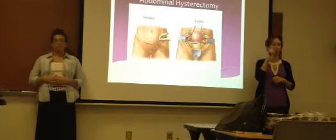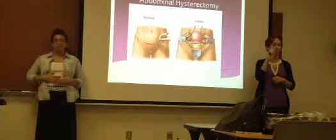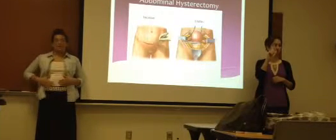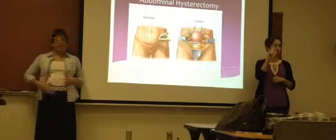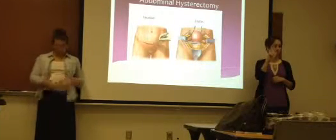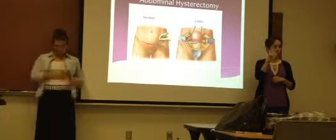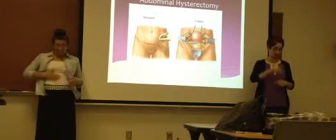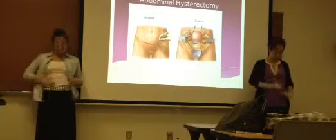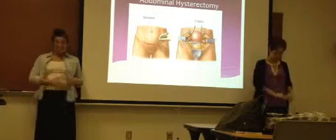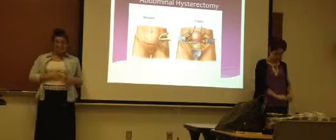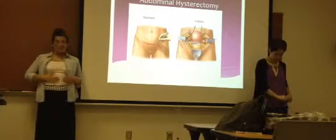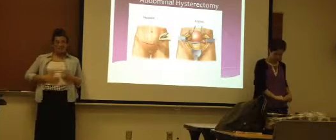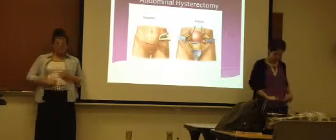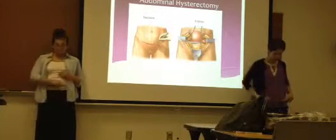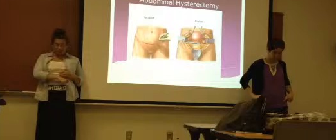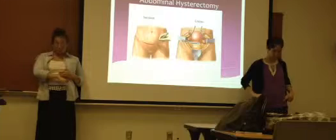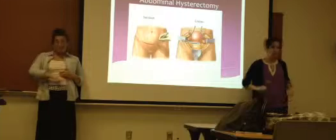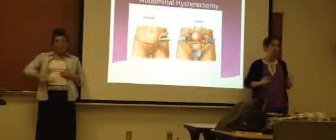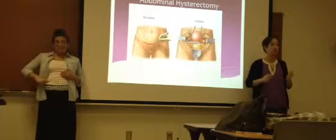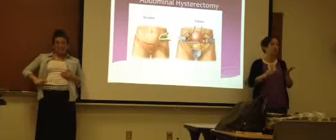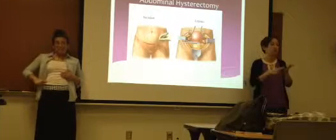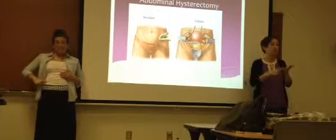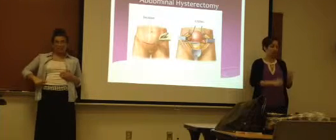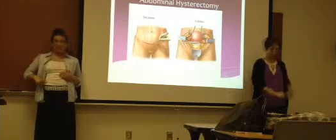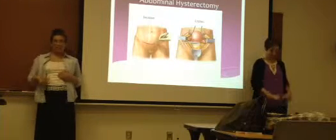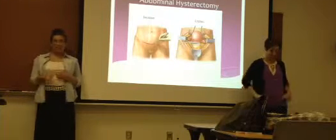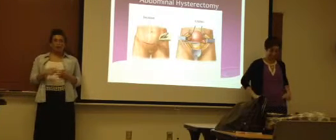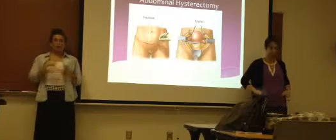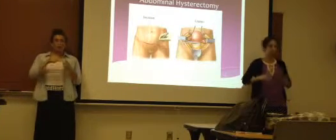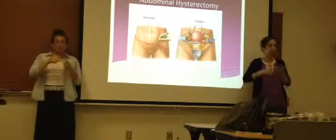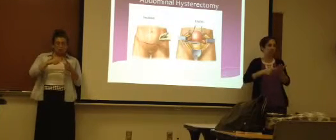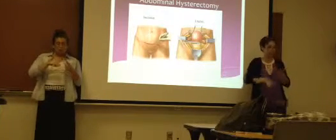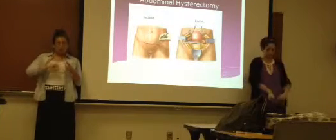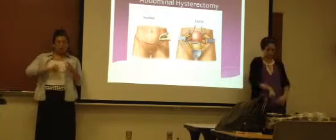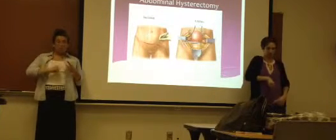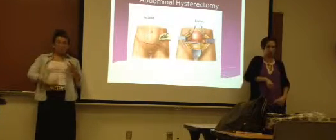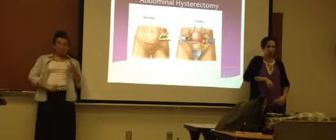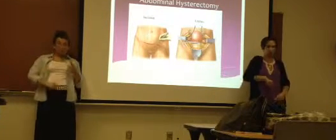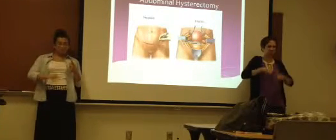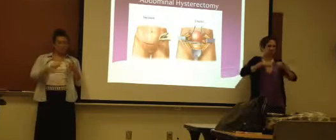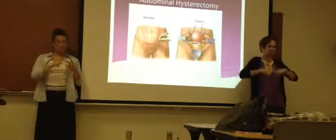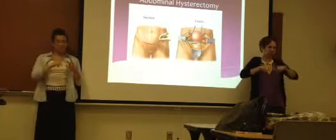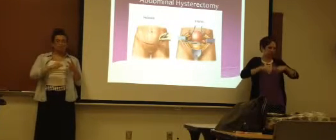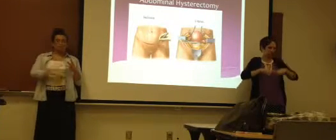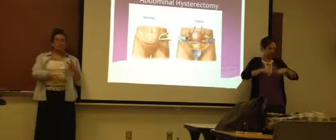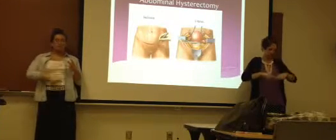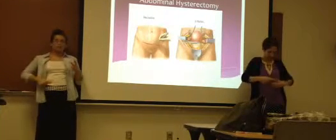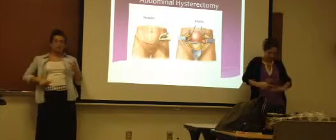or vertical on your stomach. It's just above the pubic hairline.